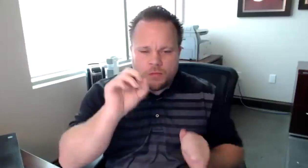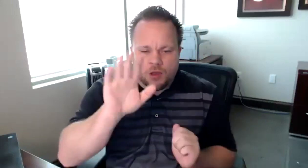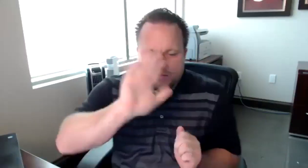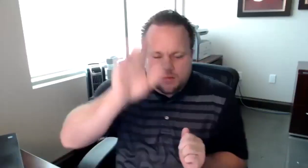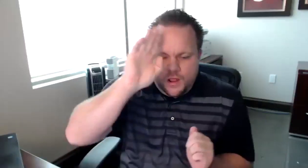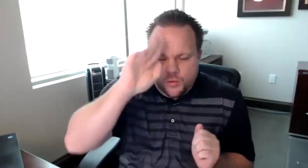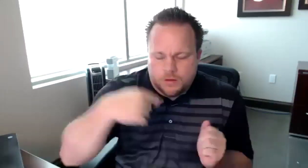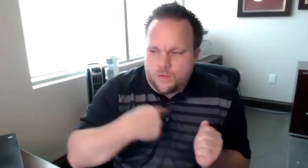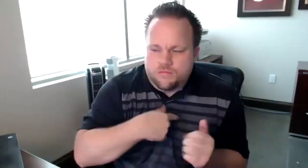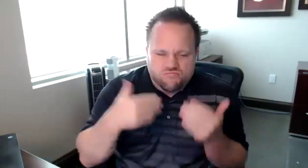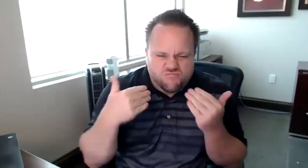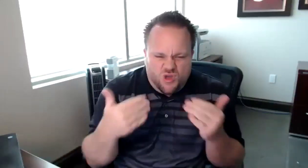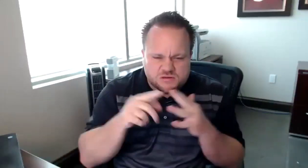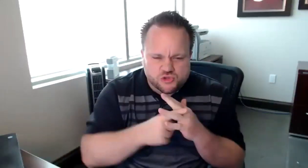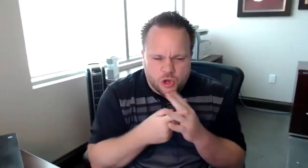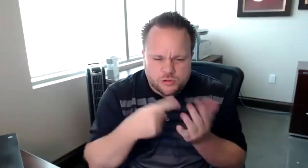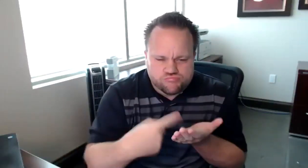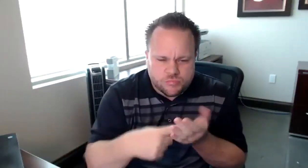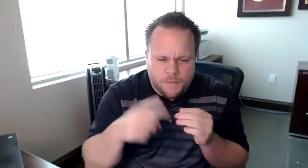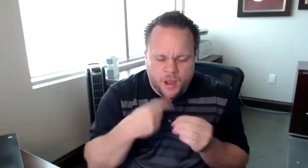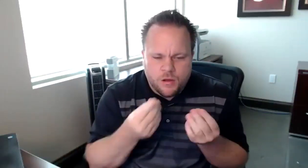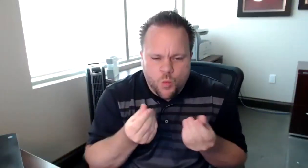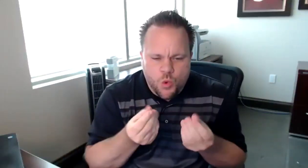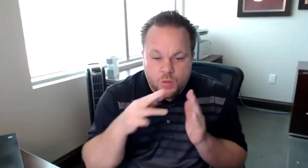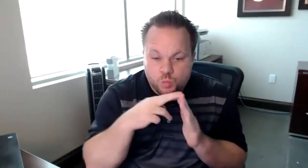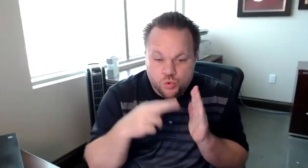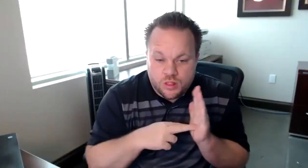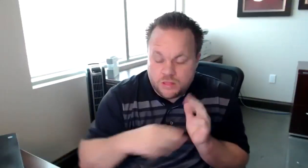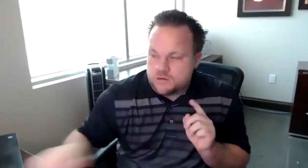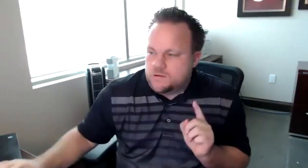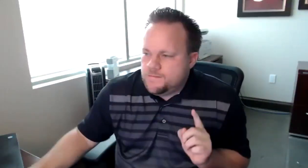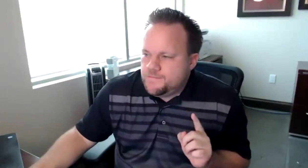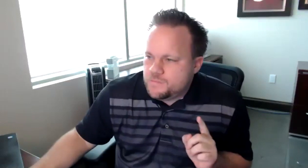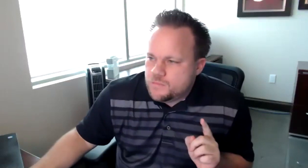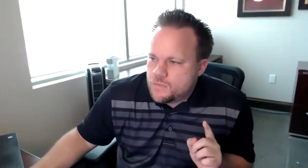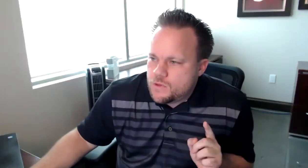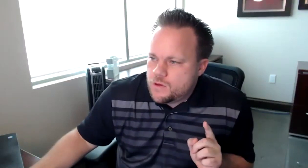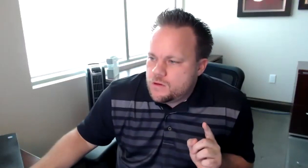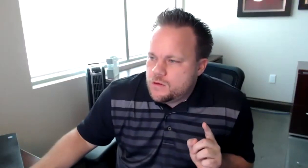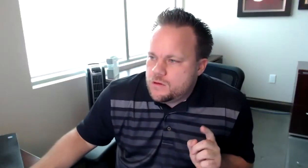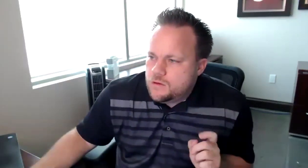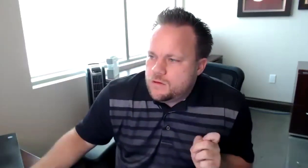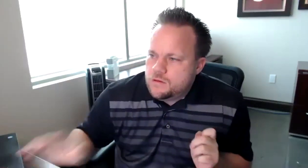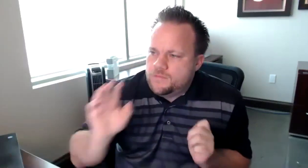okay. Hi, we'll go ahead and get started with the discussion about the ground rules for today.